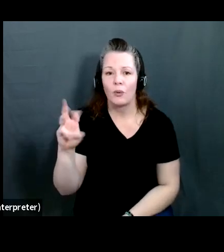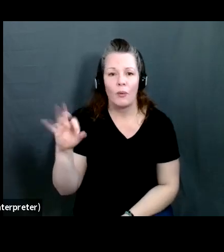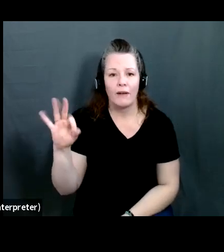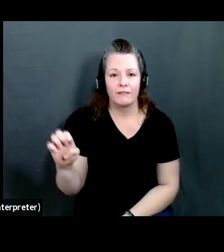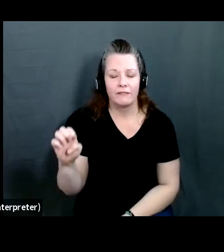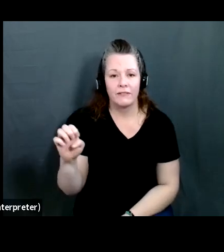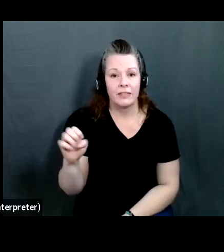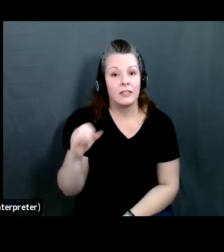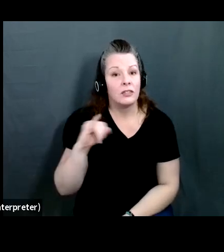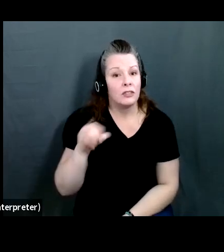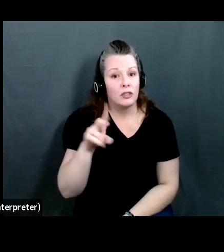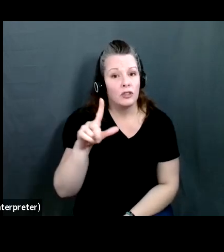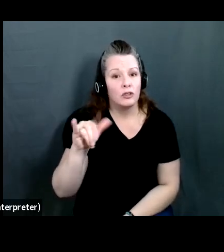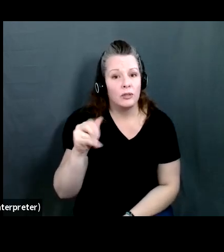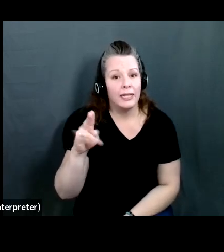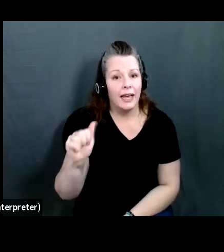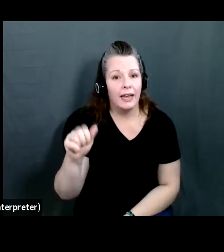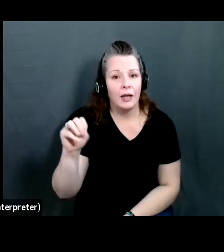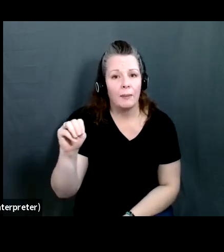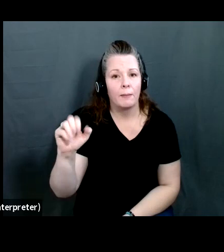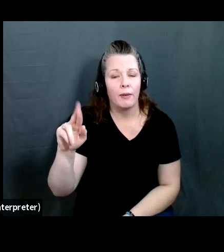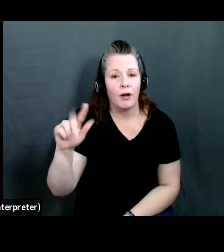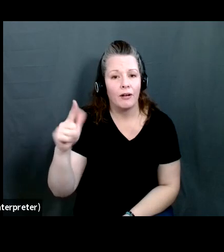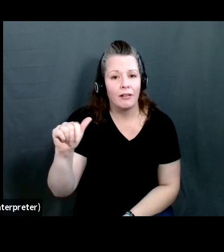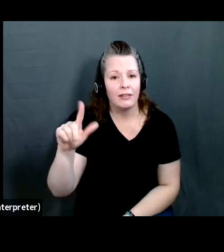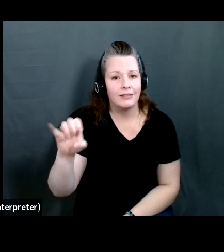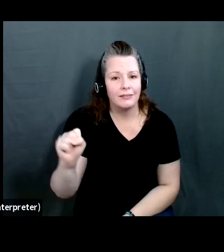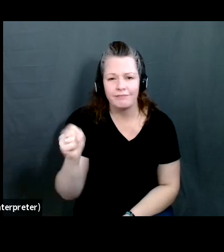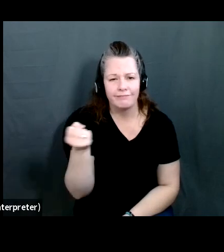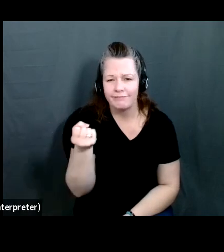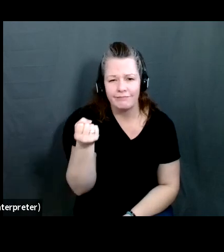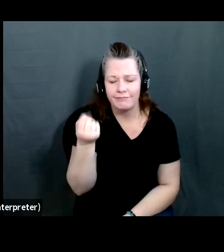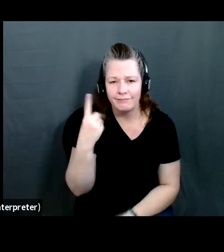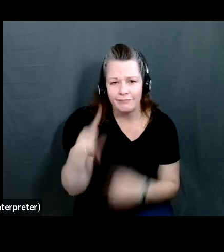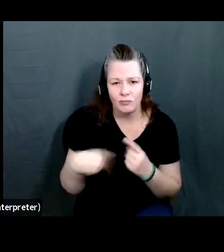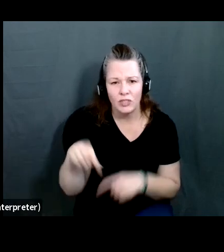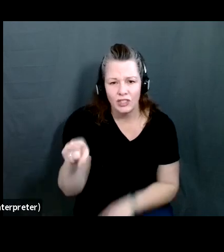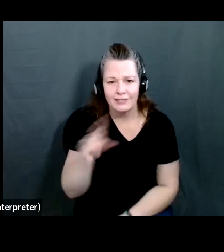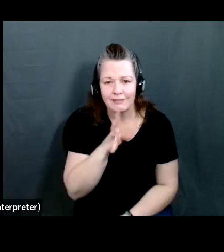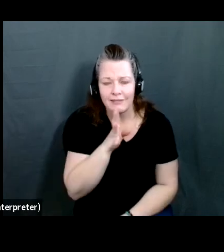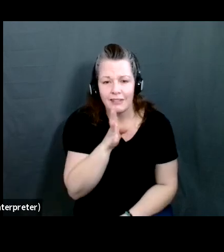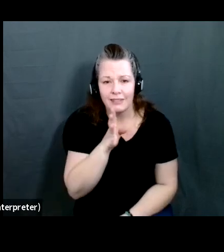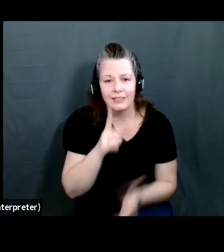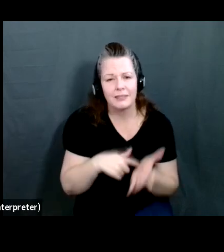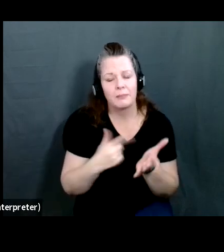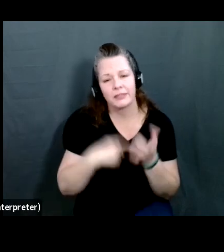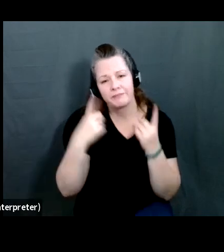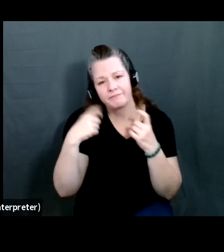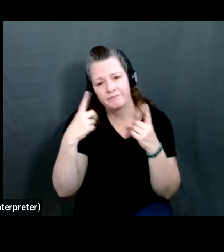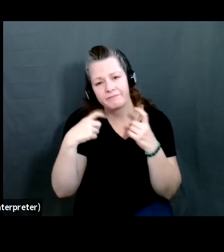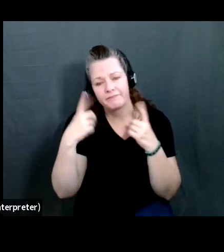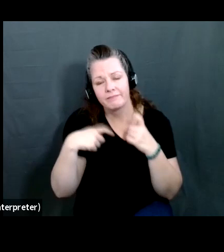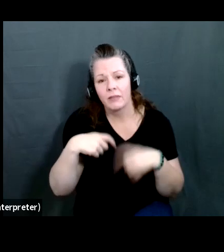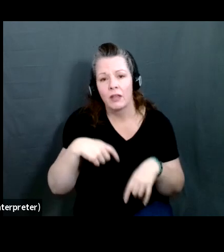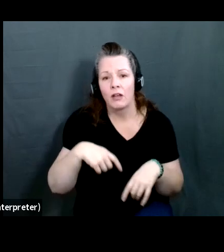saying. Sometimes she weeps because memory is long and bendy, a red line that curves around the